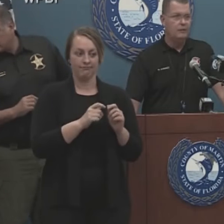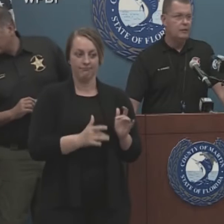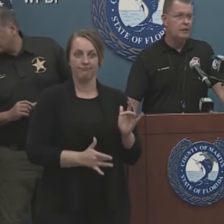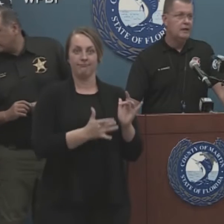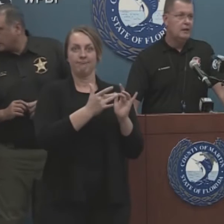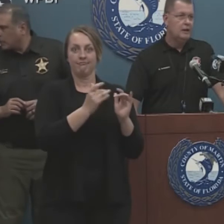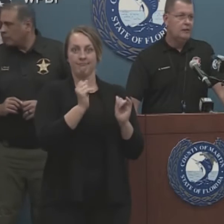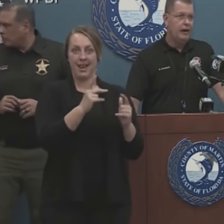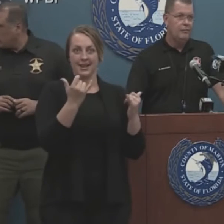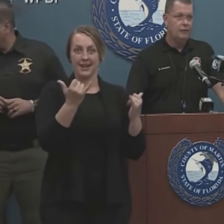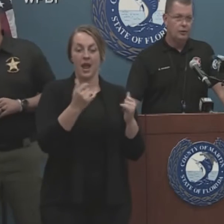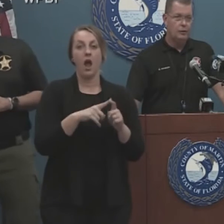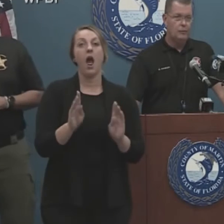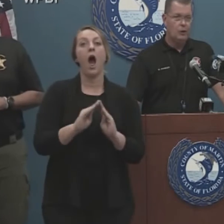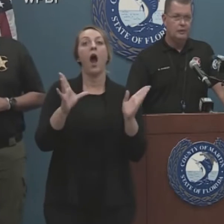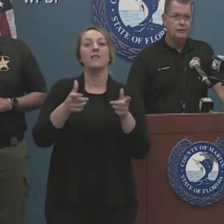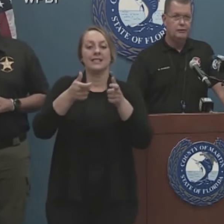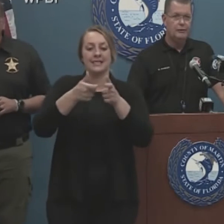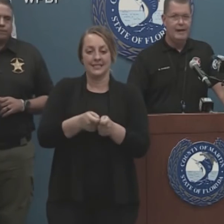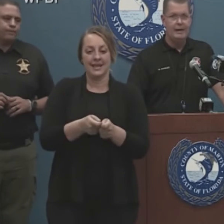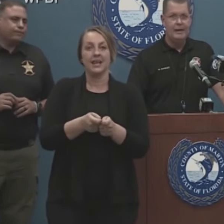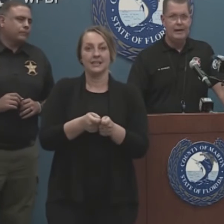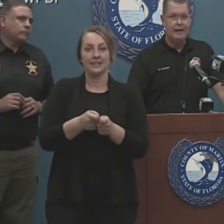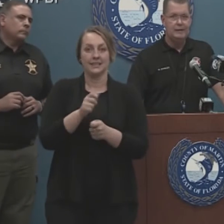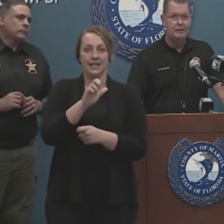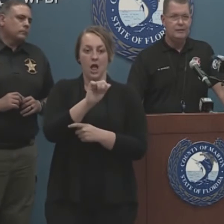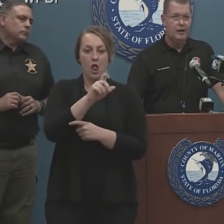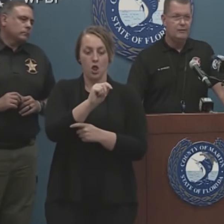also obviously text Alert Martin to